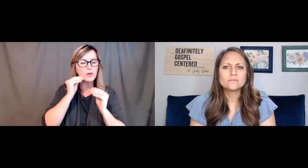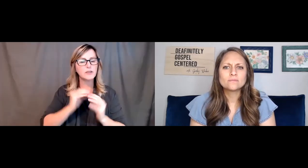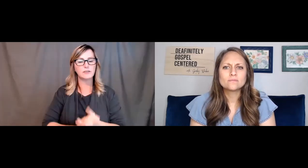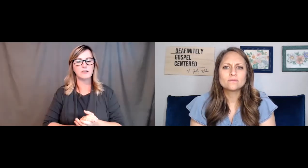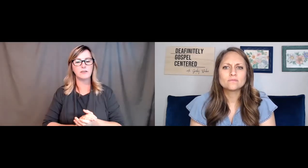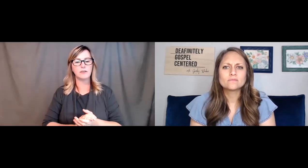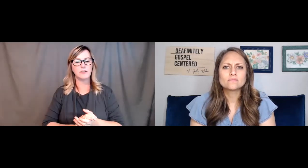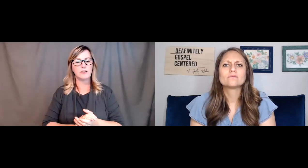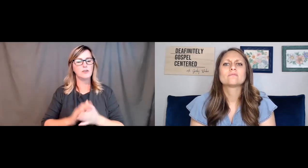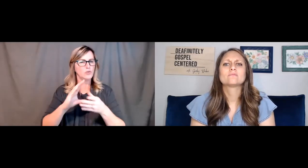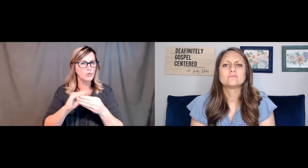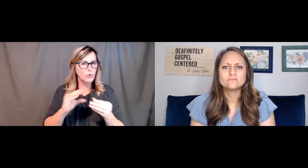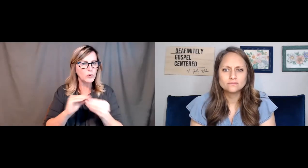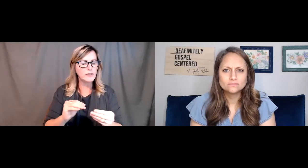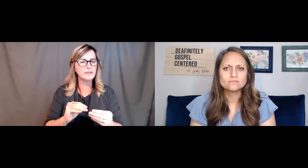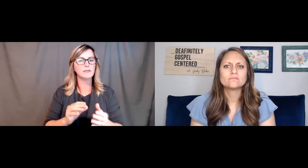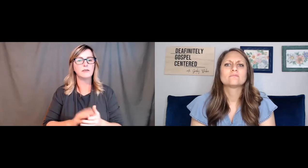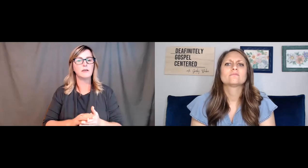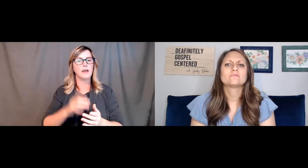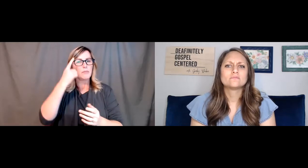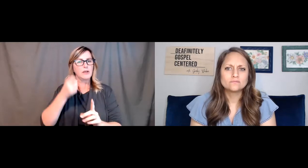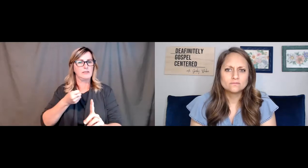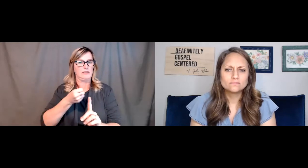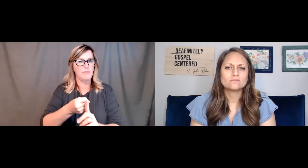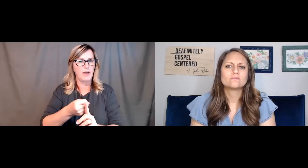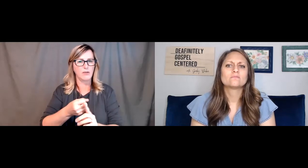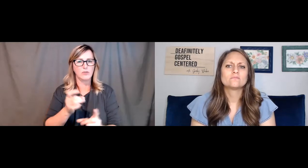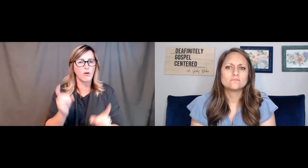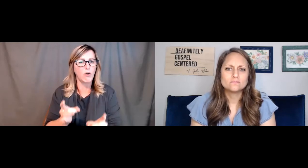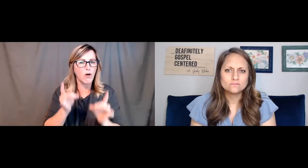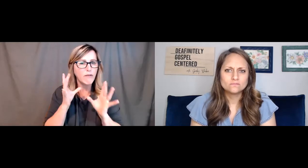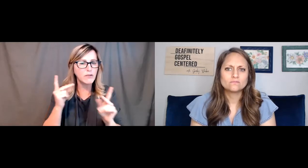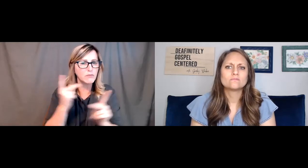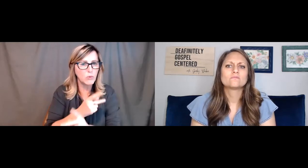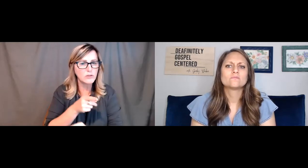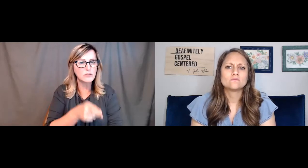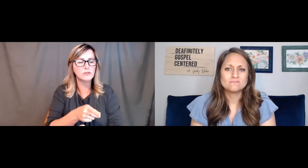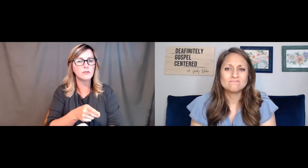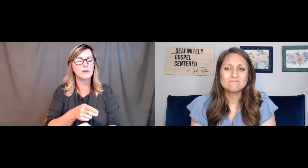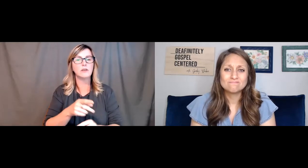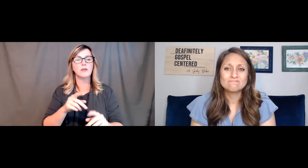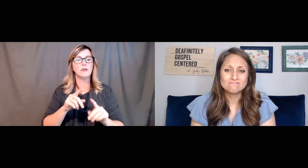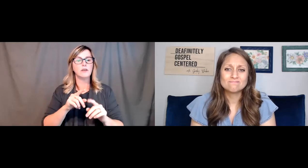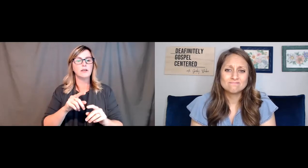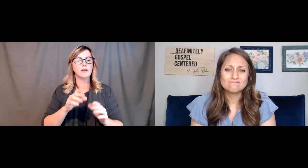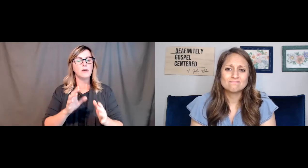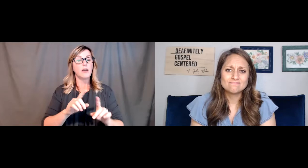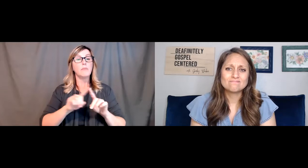they have different kinds of experiences as well. They have stories and how it impacted them. It was